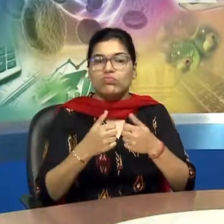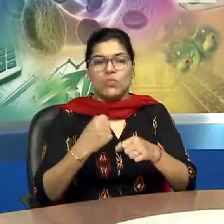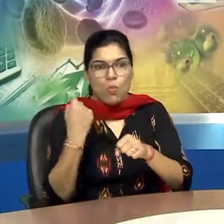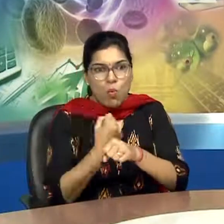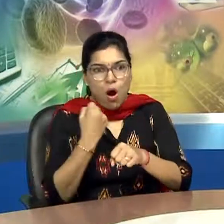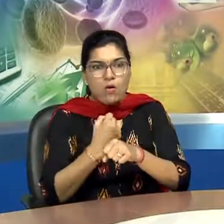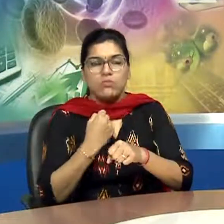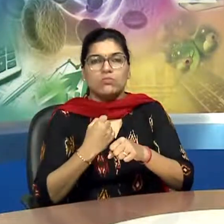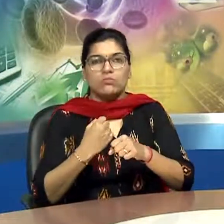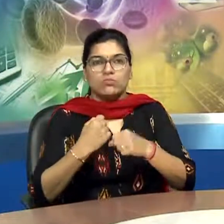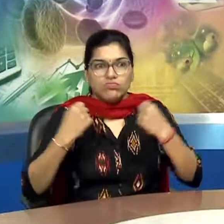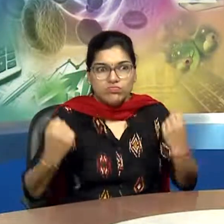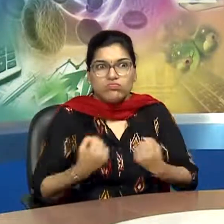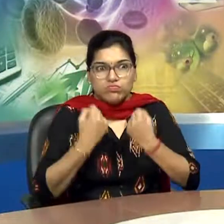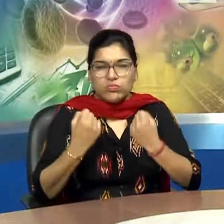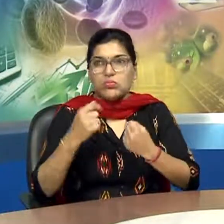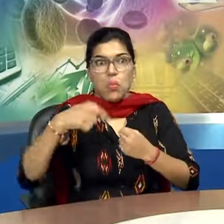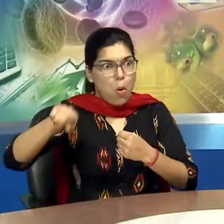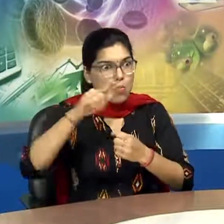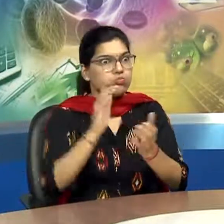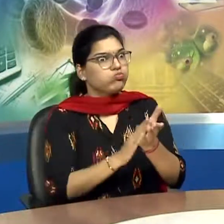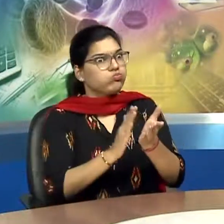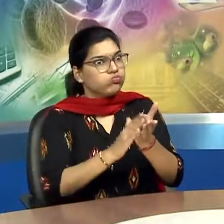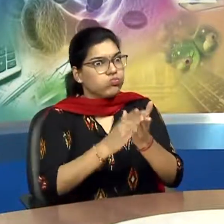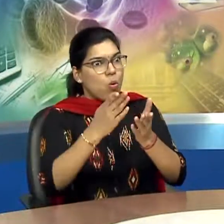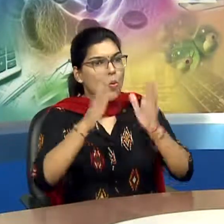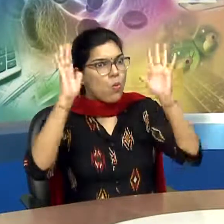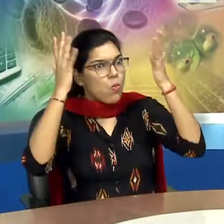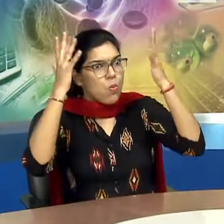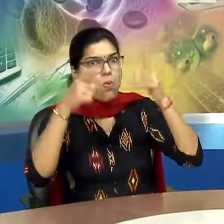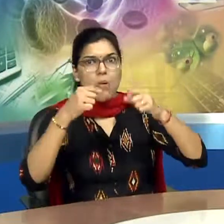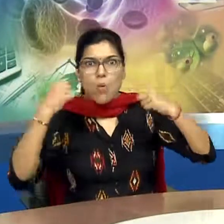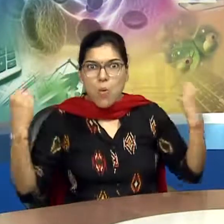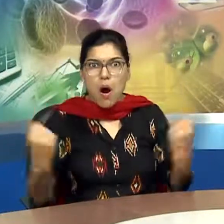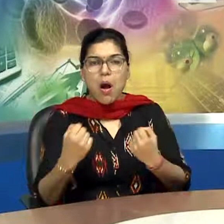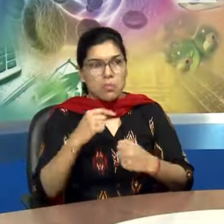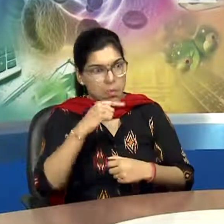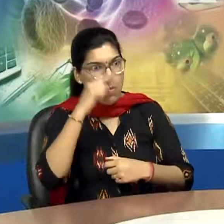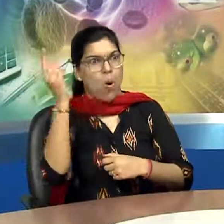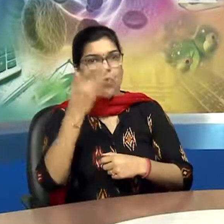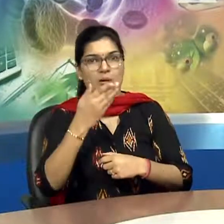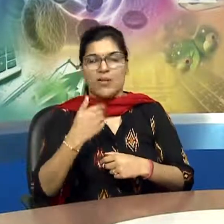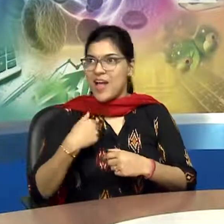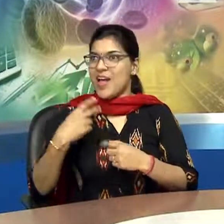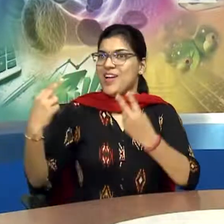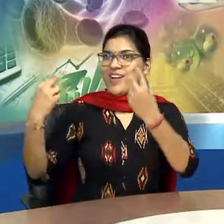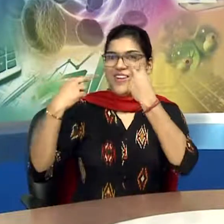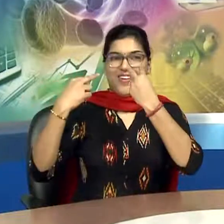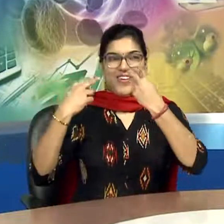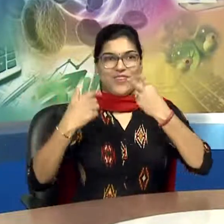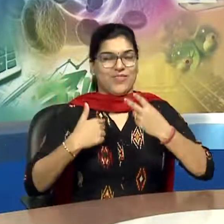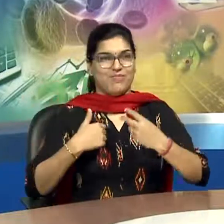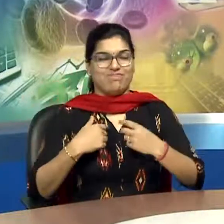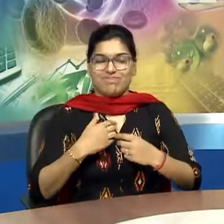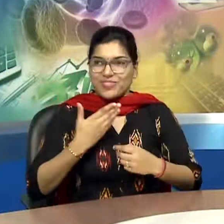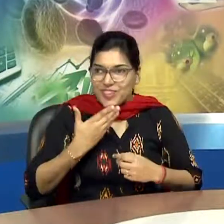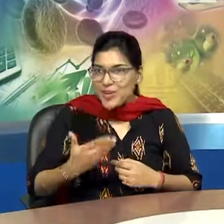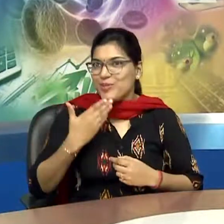This word is applaud. If any person is doing good and really well, so all the